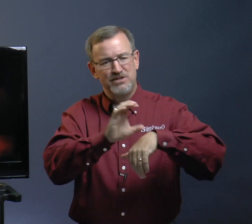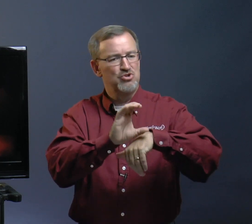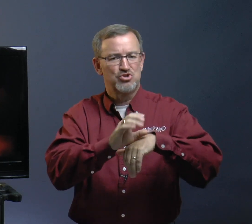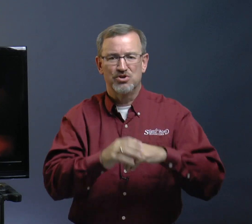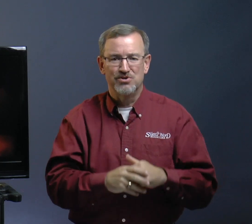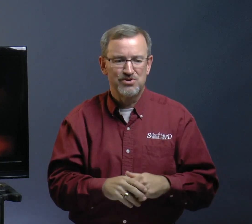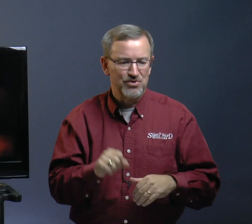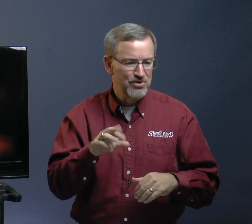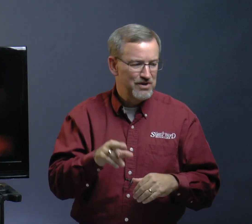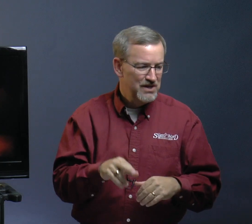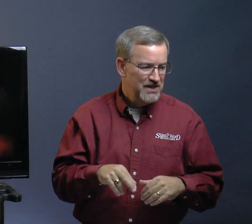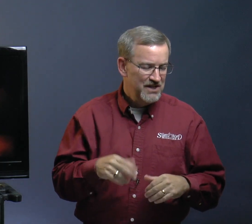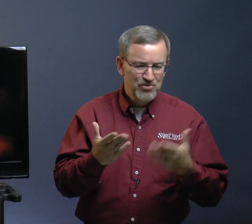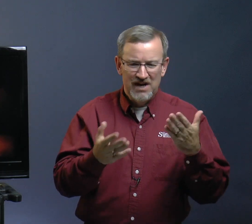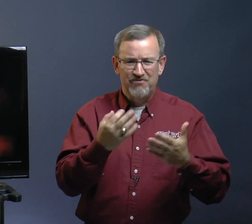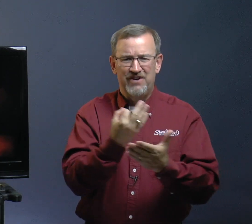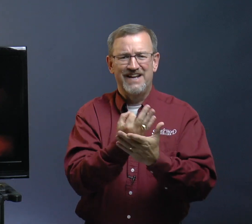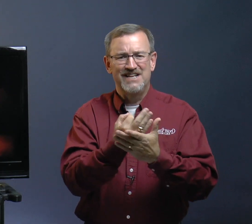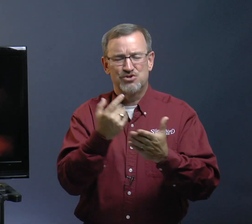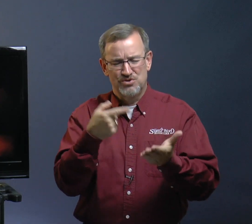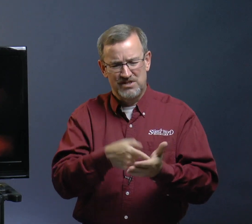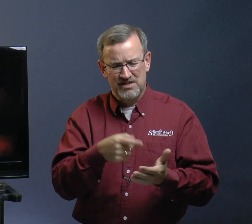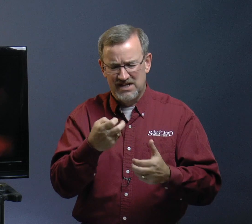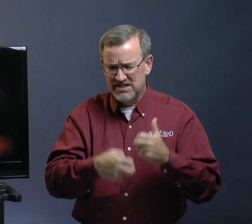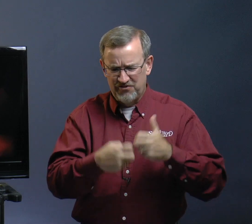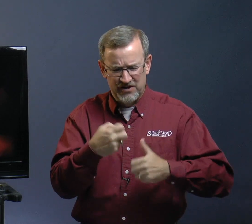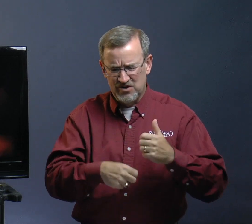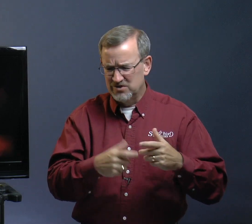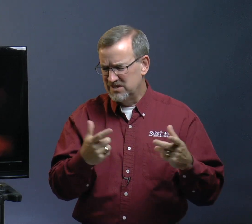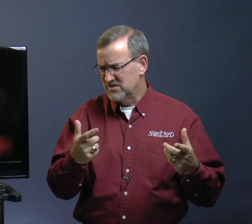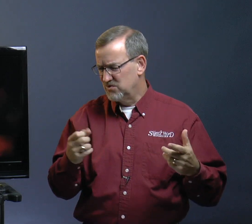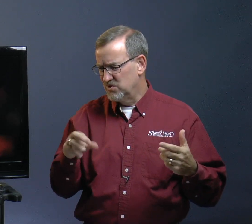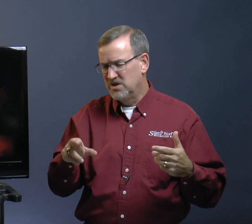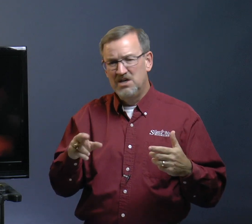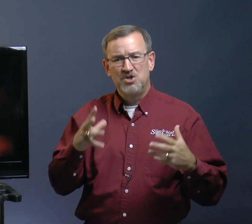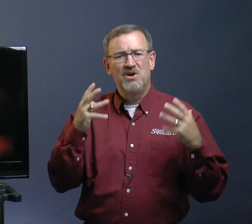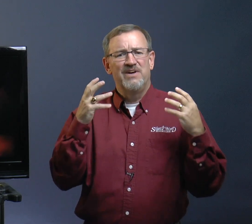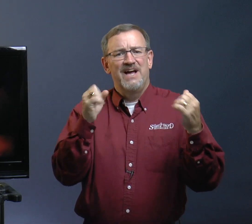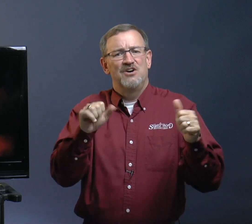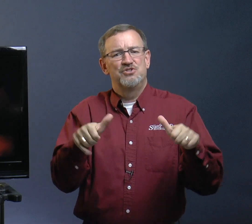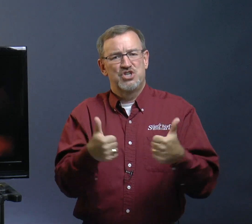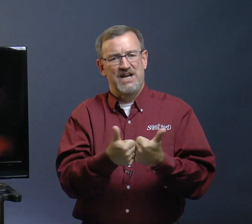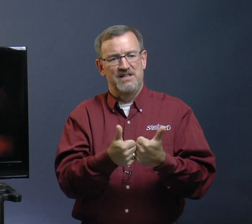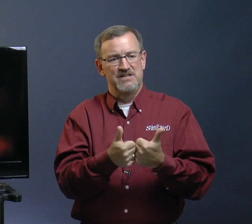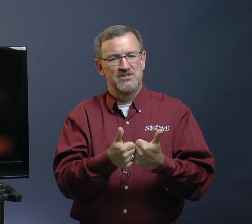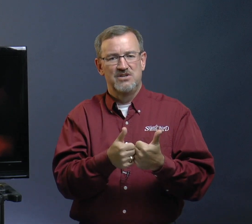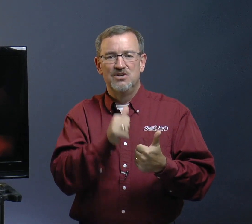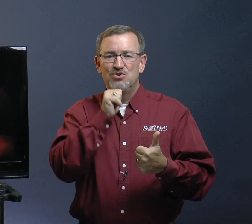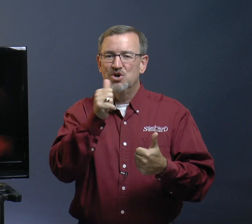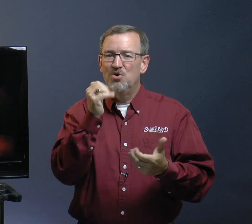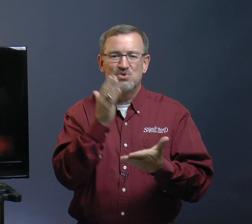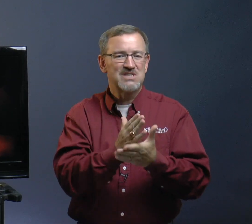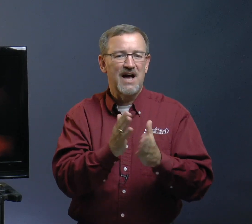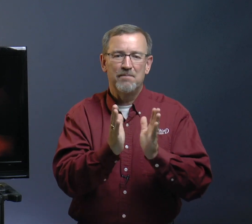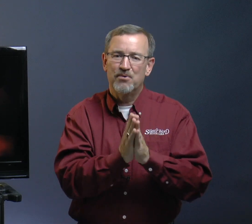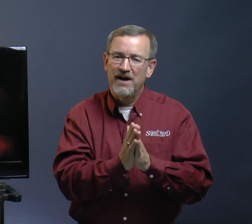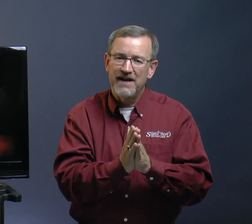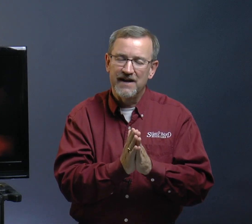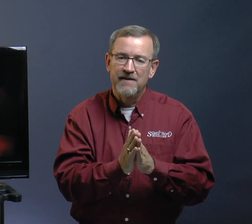your church, or you have financial difficulties, or you have a health challenge. Don't stop praying,